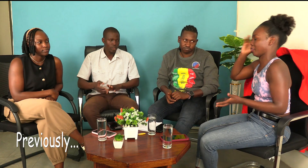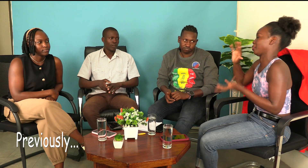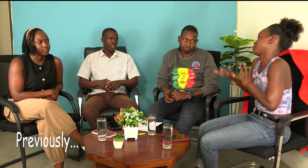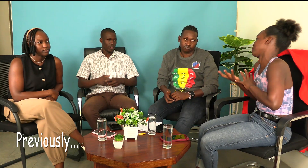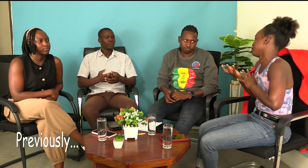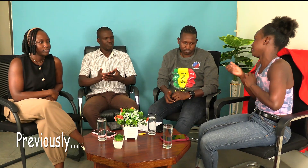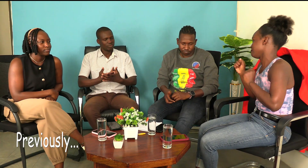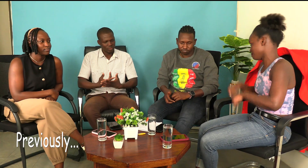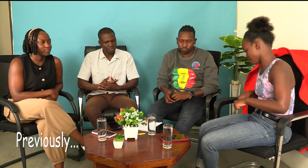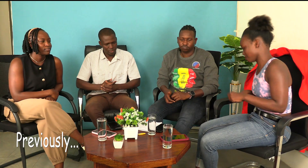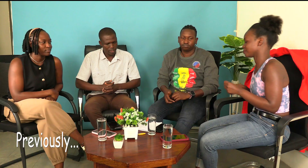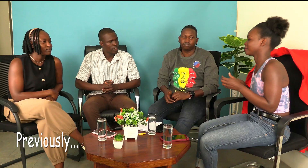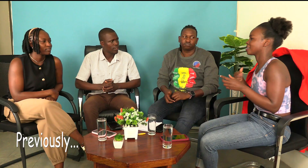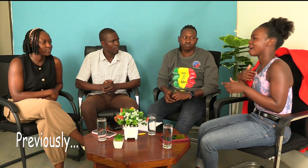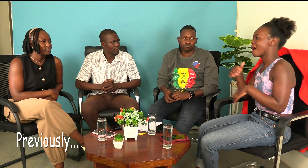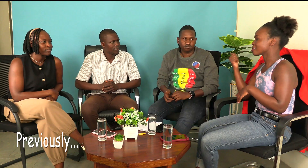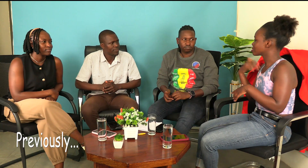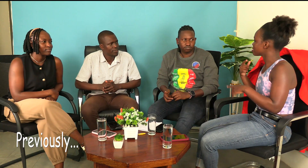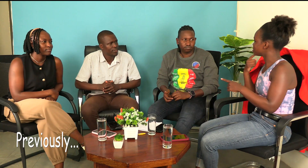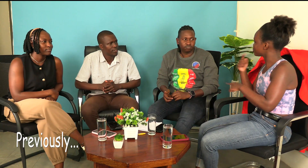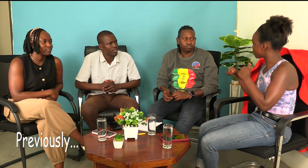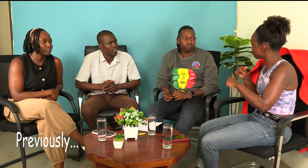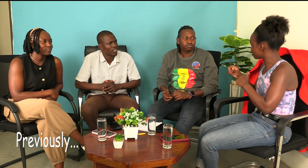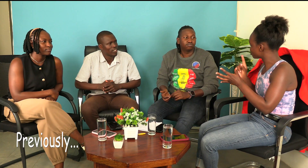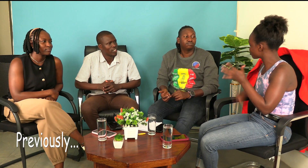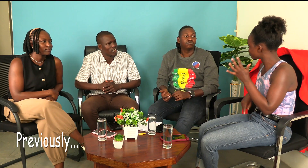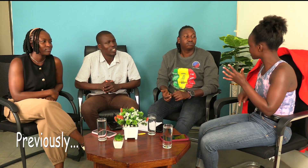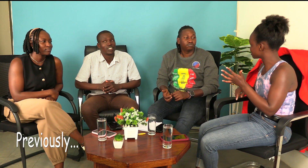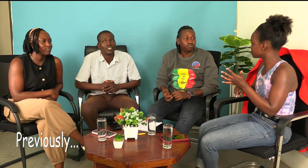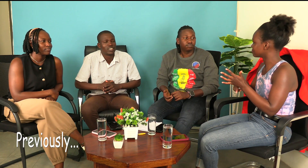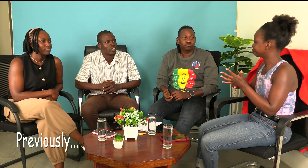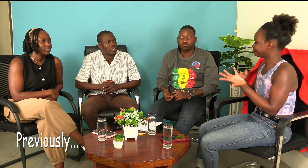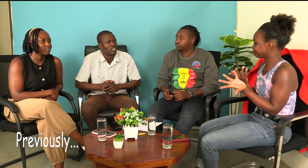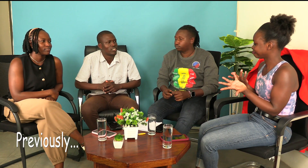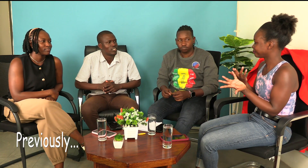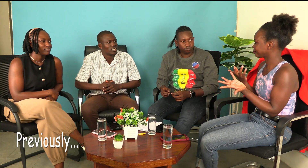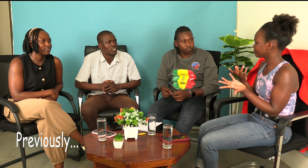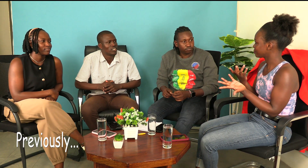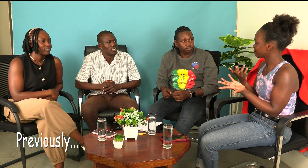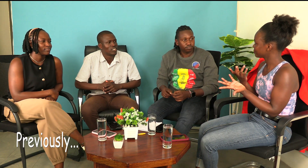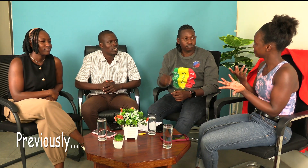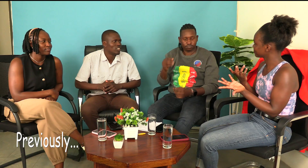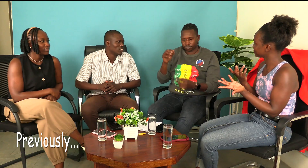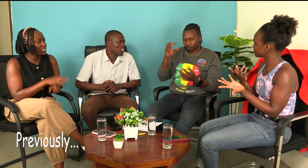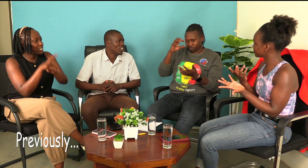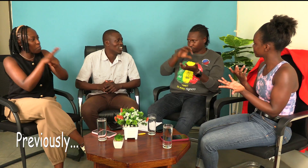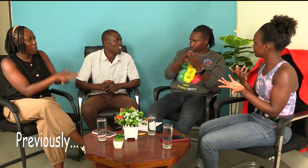you find out that you're stressed and you might experience some issues. What did I talk about? What was the second